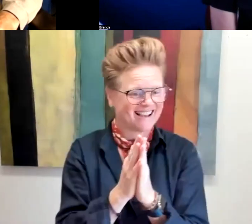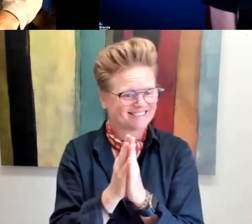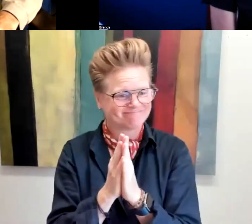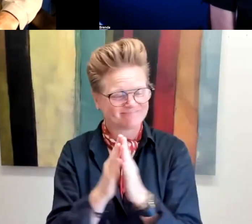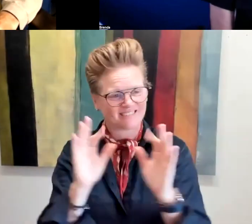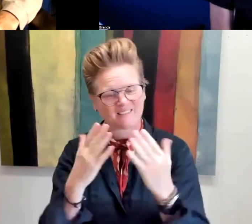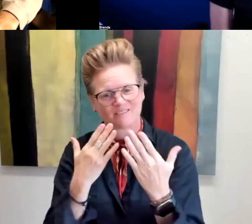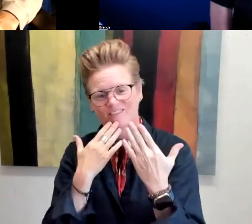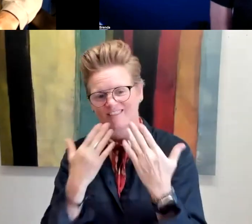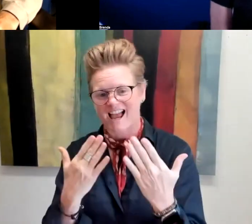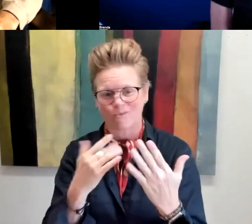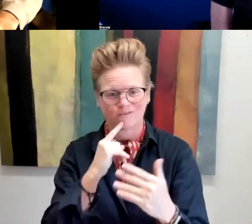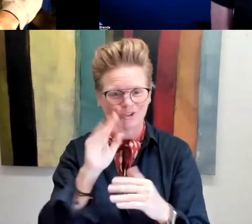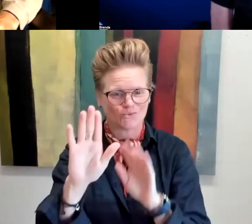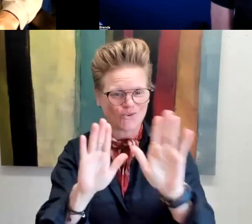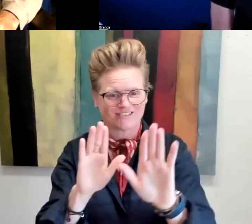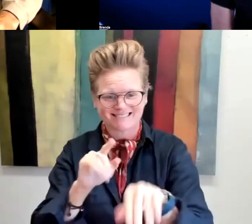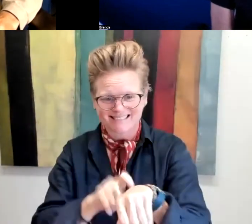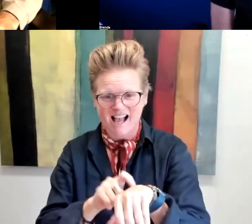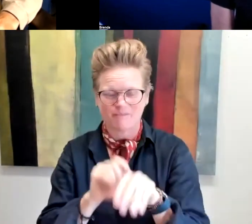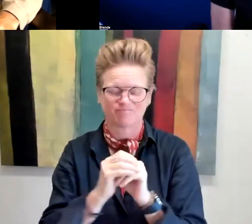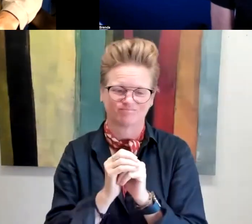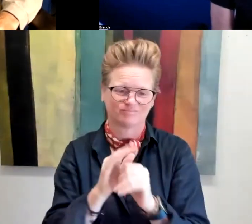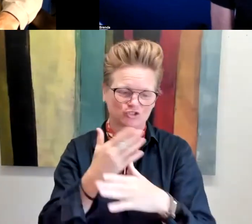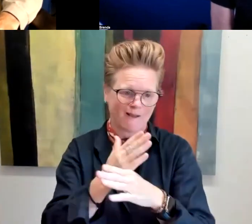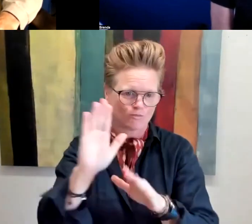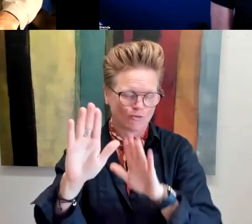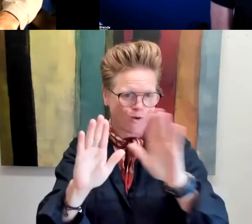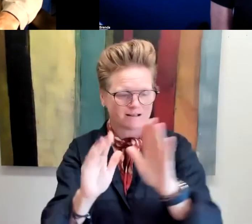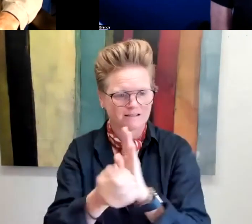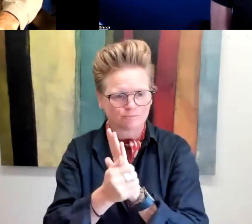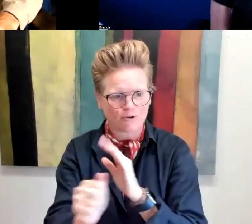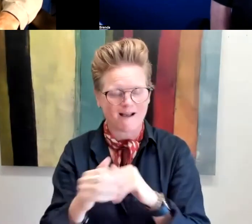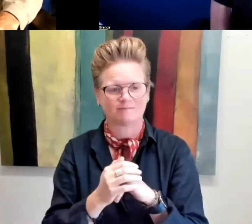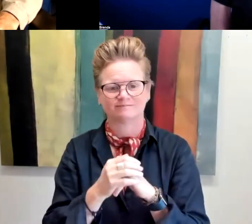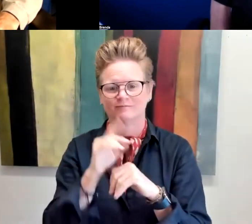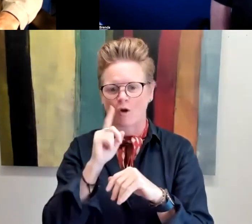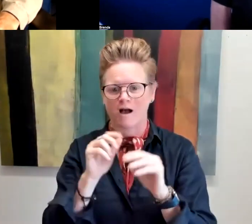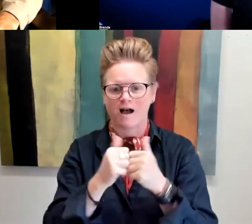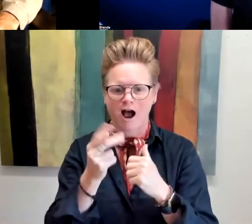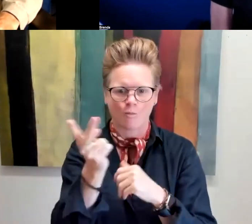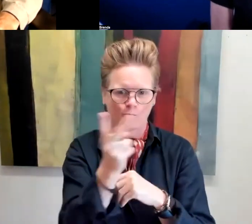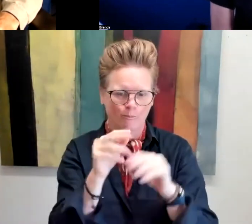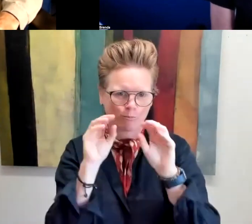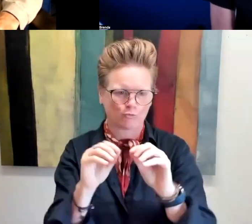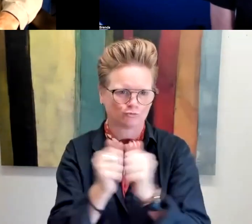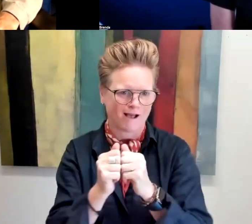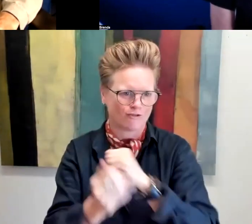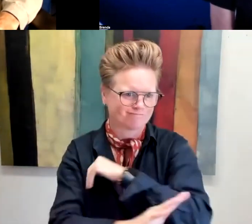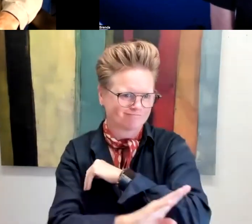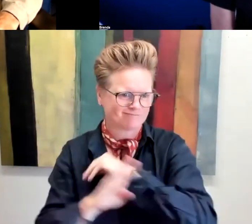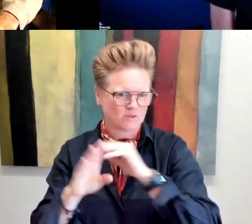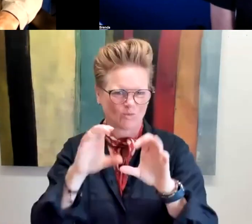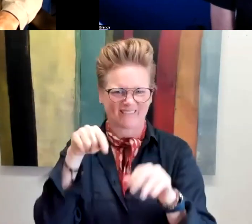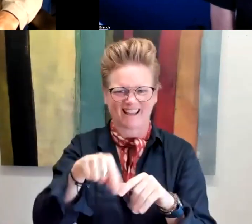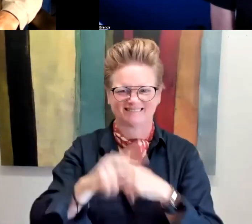Wonderful. Perfect. Thank you for your time, sharing your expertise